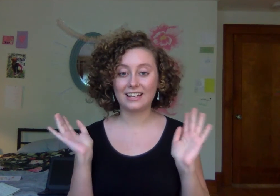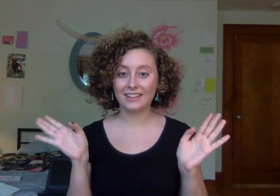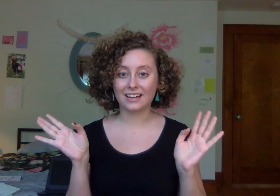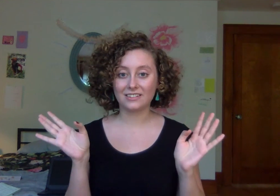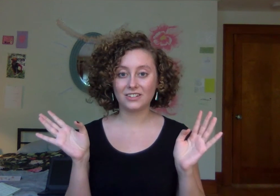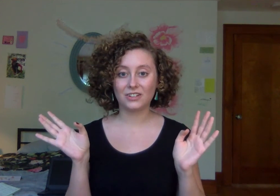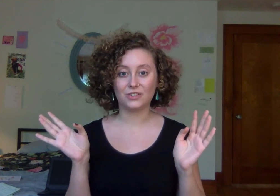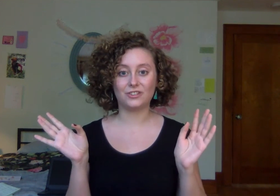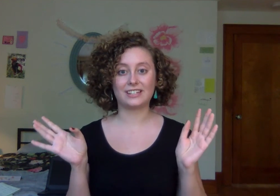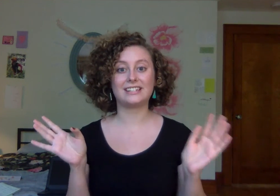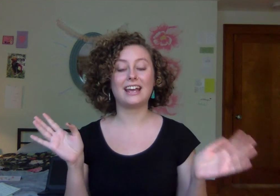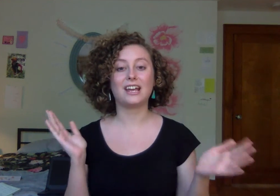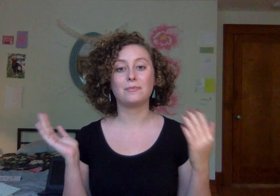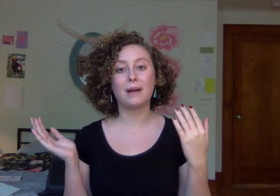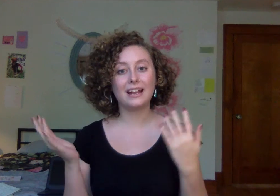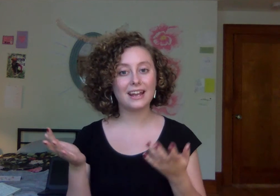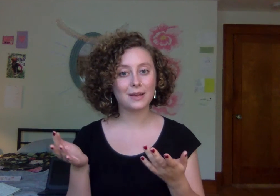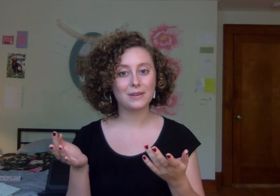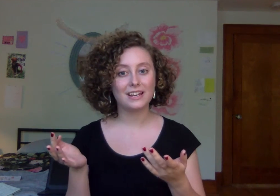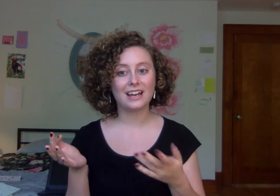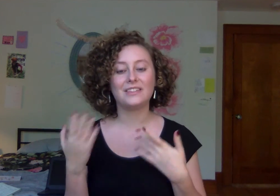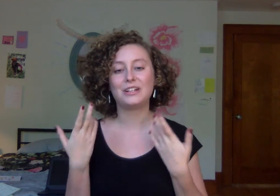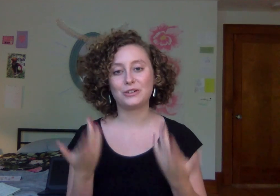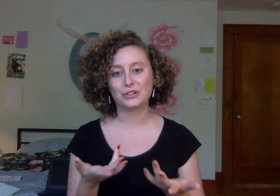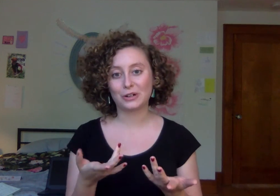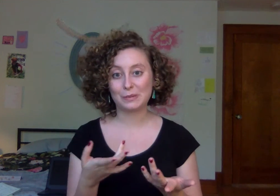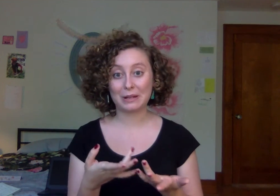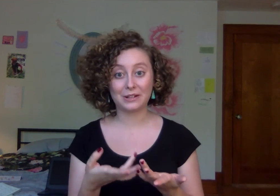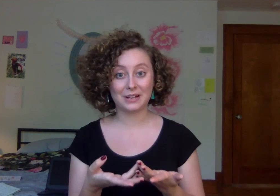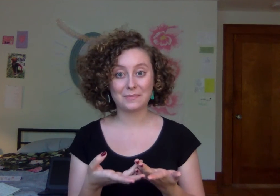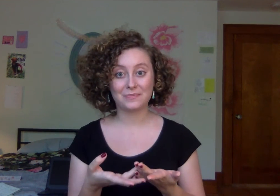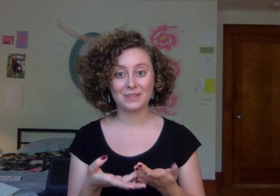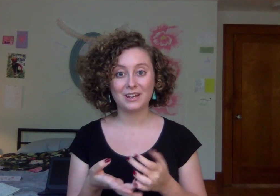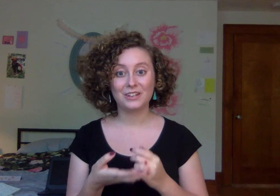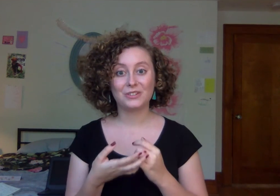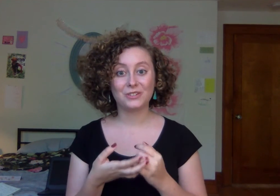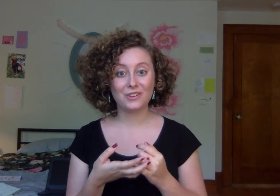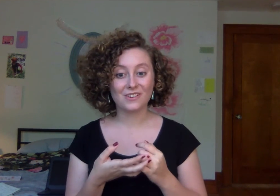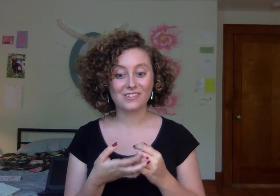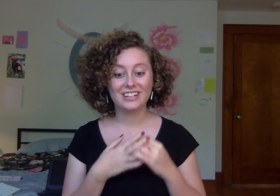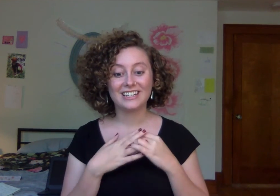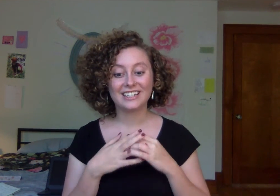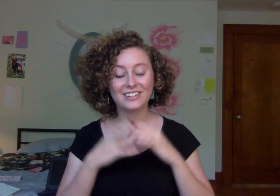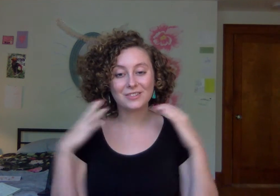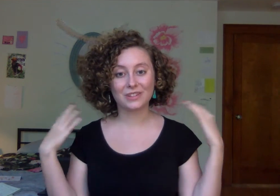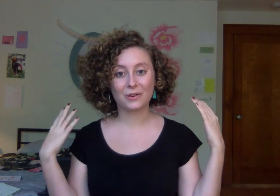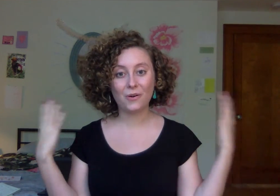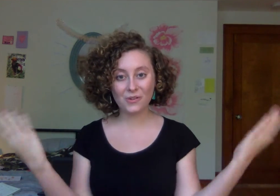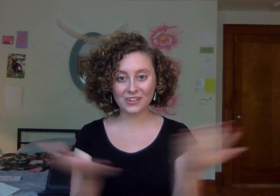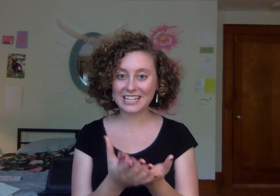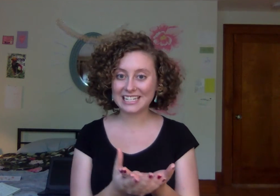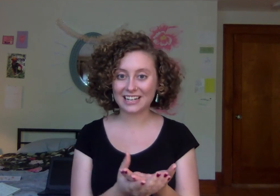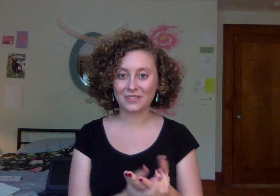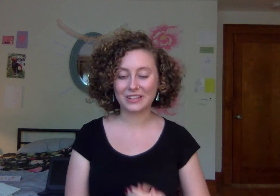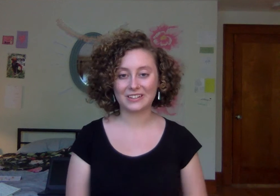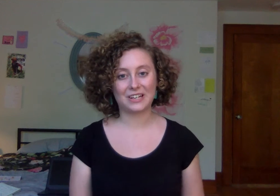anything else. You just say my name, and then you can start spelling your name. So here's what the whole greeting together would look like for